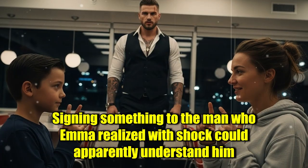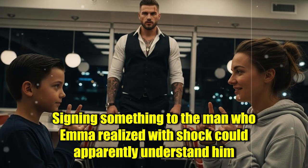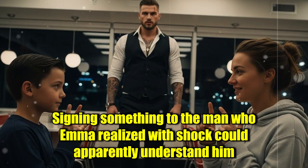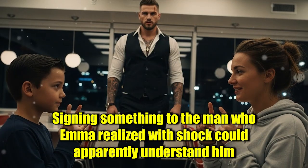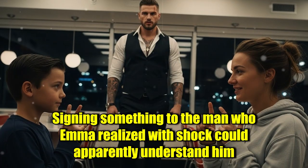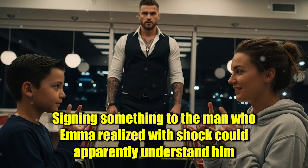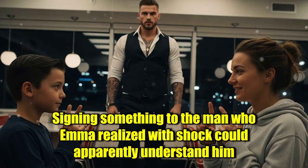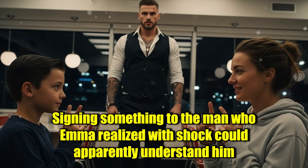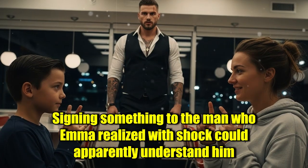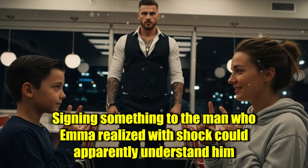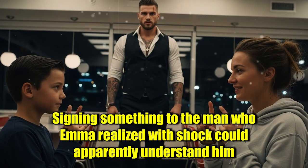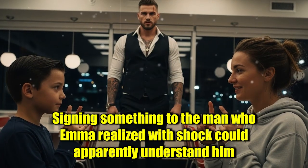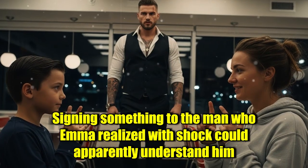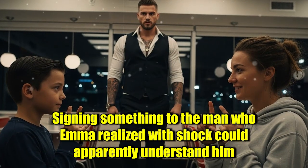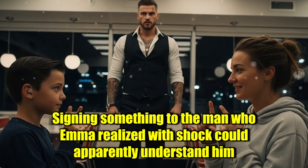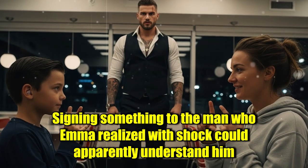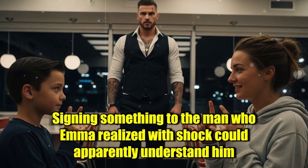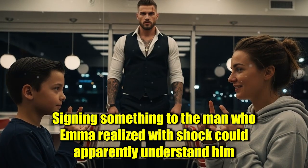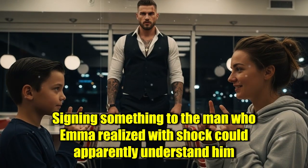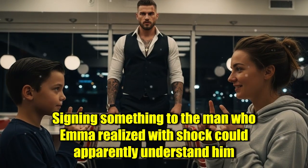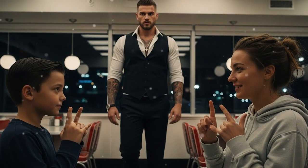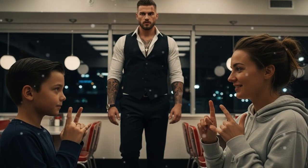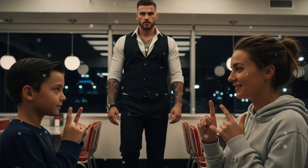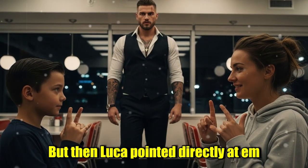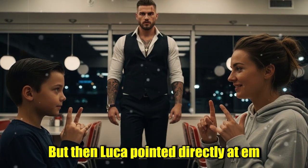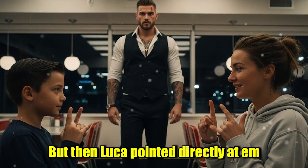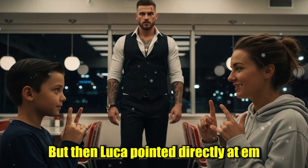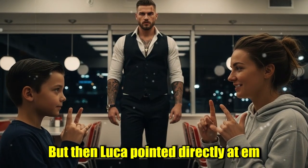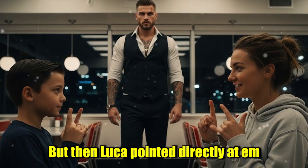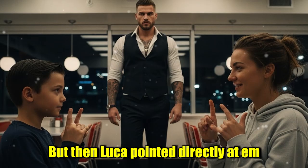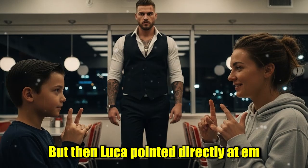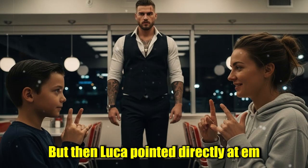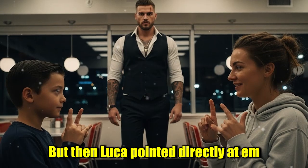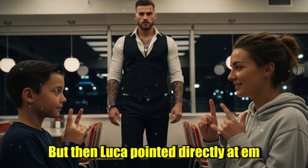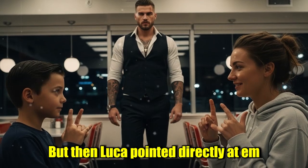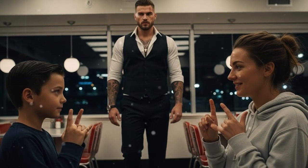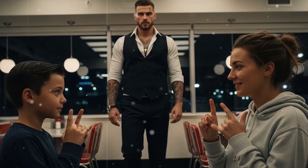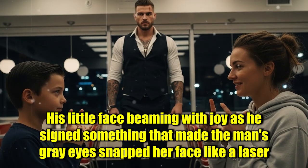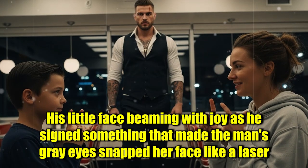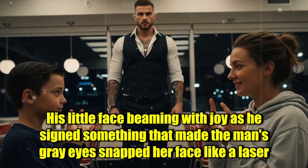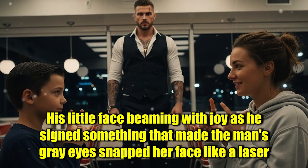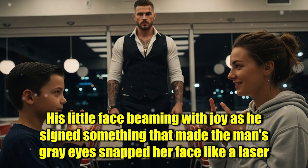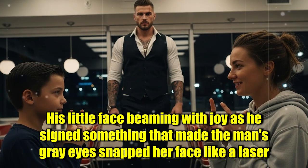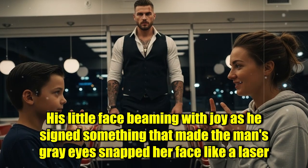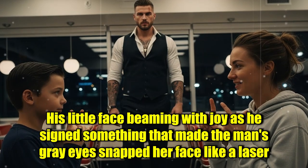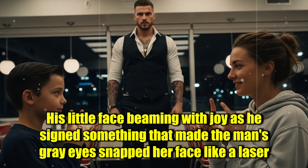man who Emma realized with shock could apparently understand him. But then Luca pointed directly at Emma, his little face beaming with